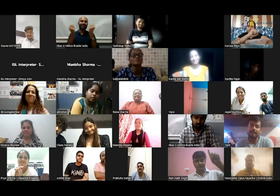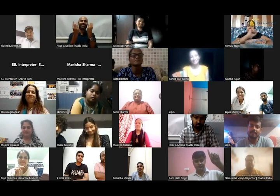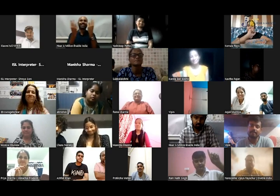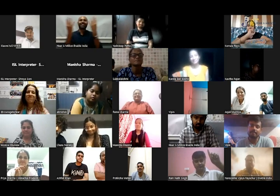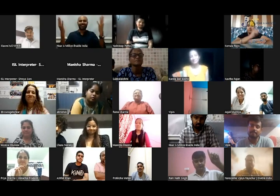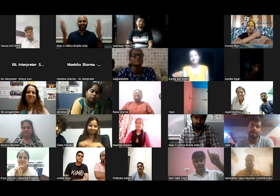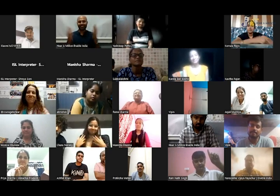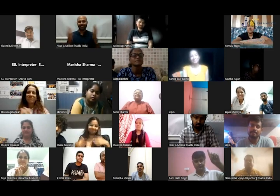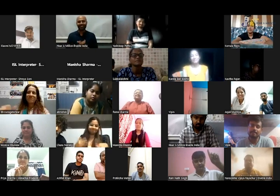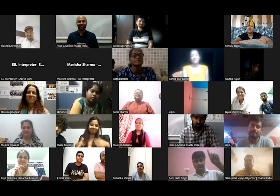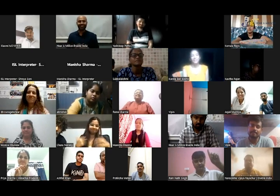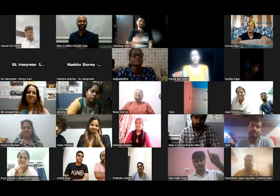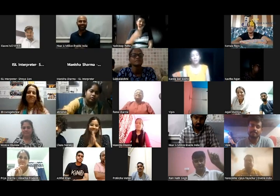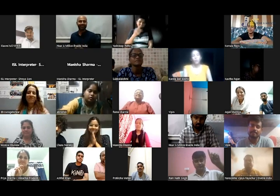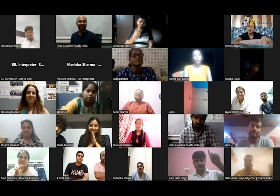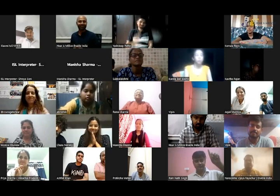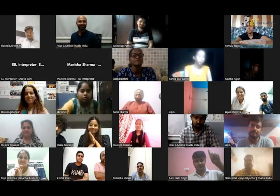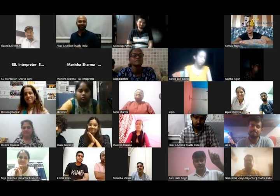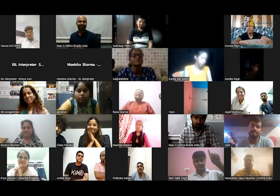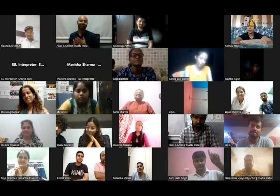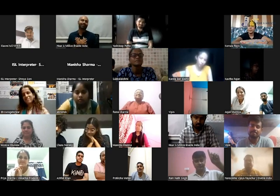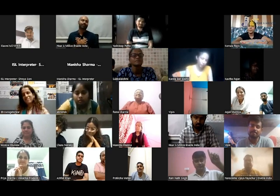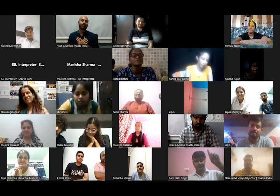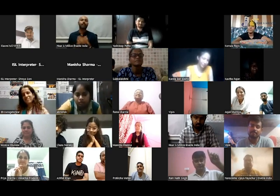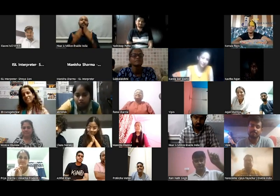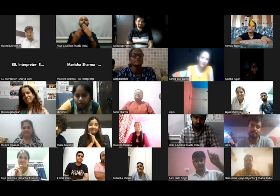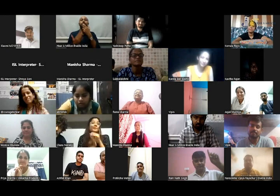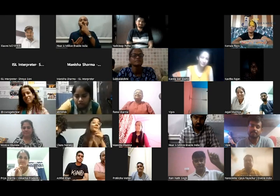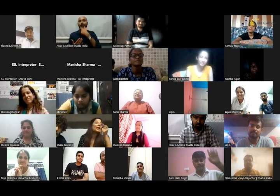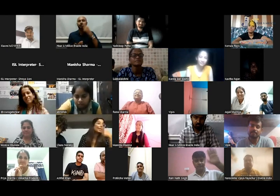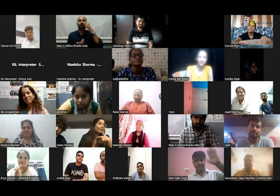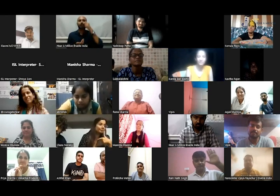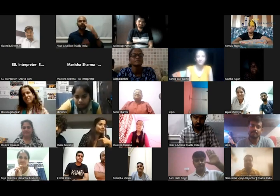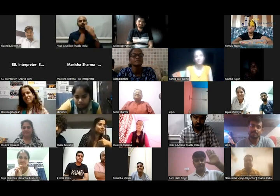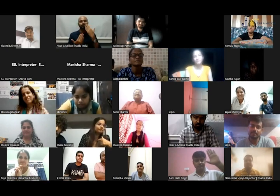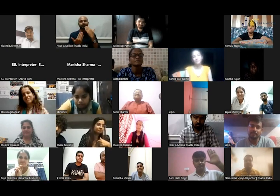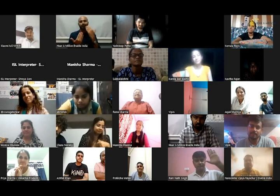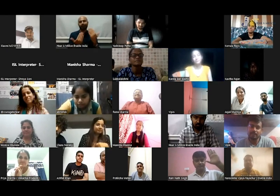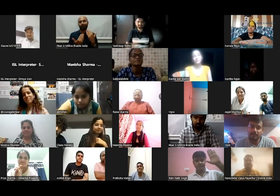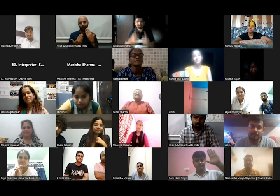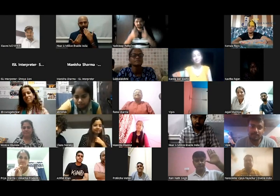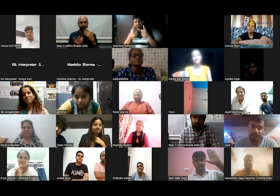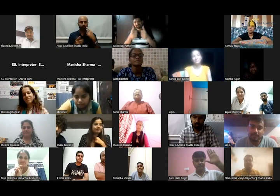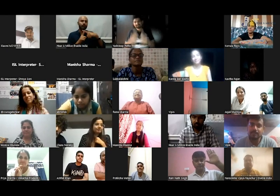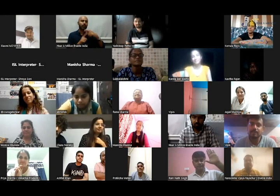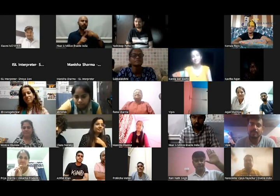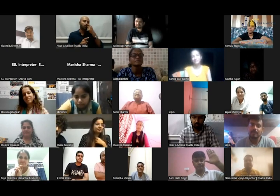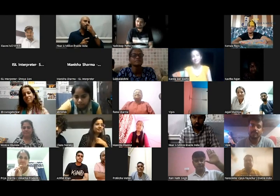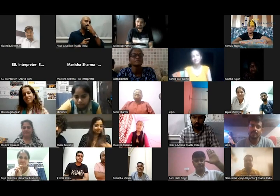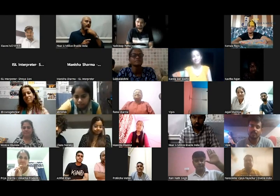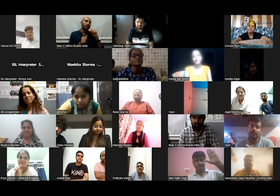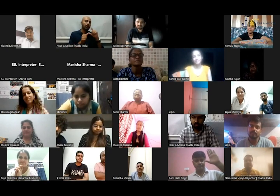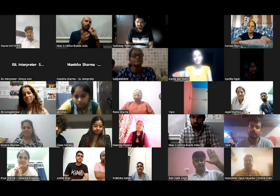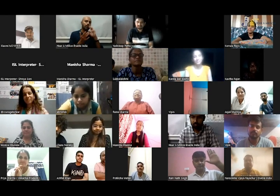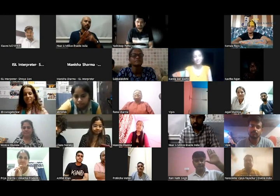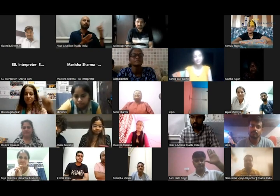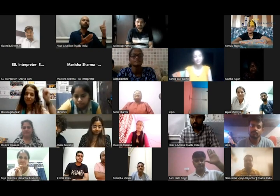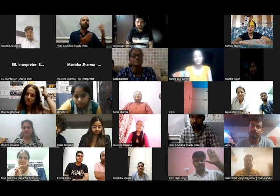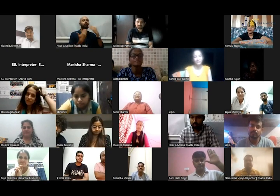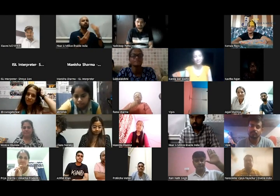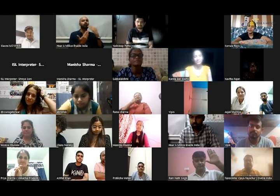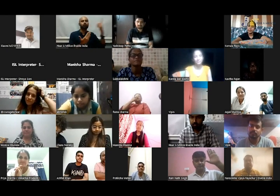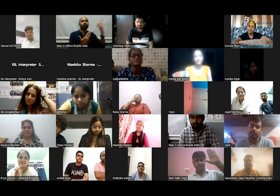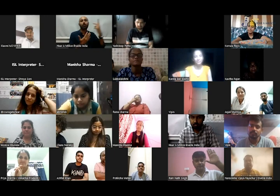there, many deaf people, they will plant like, so many deaf lawyers, like just like Sudamini. Thanks again,